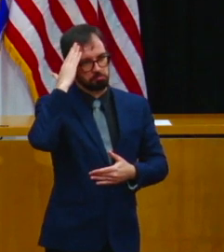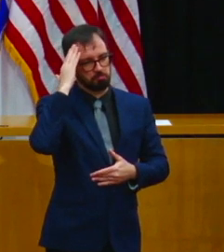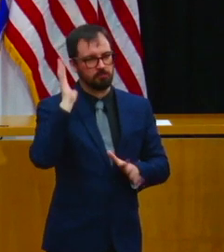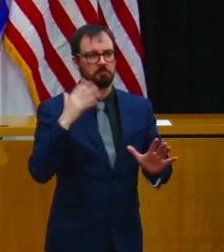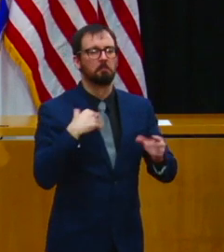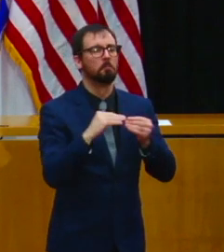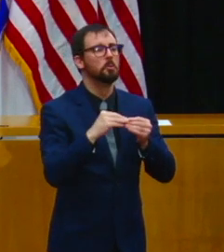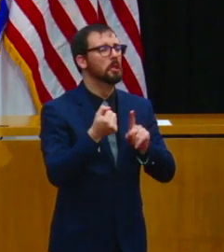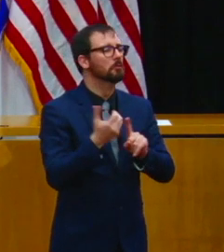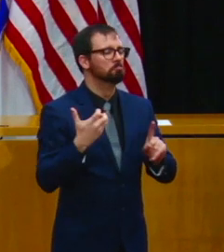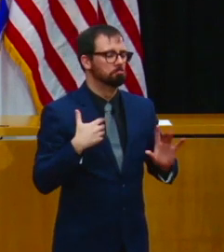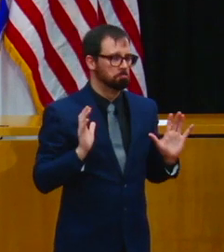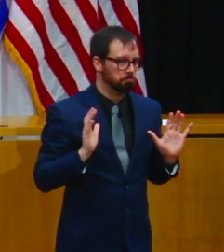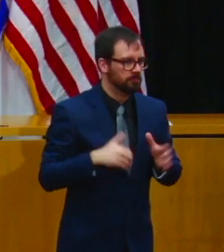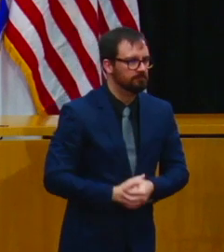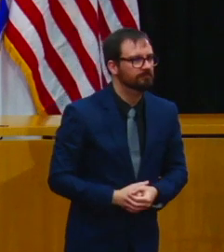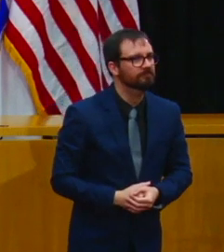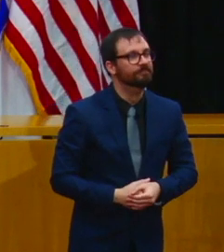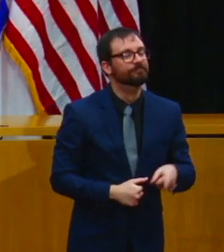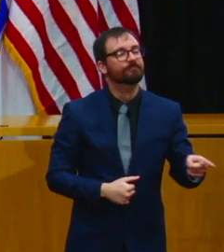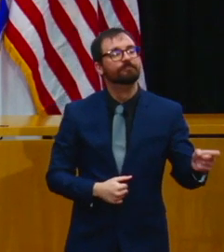my town. My town is okay.